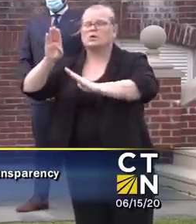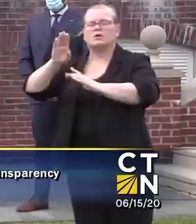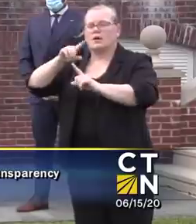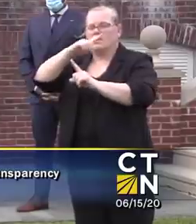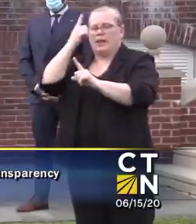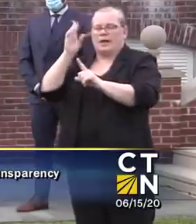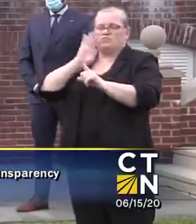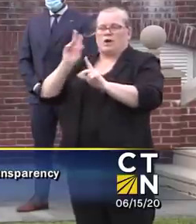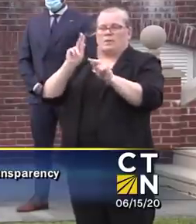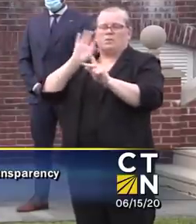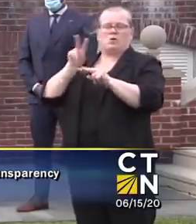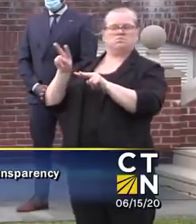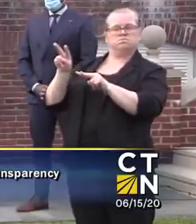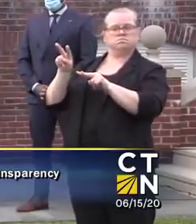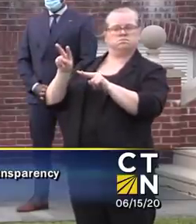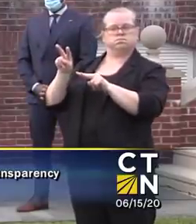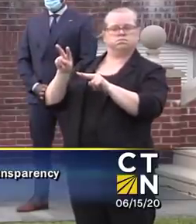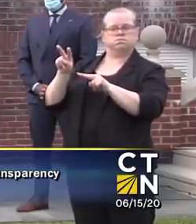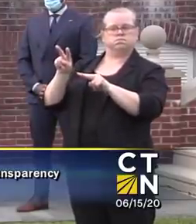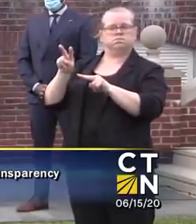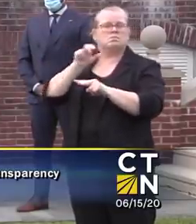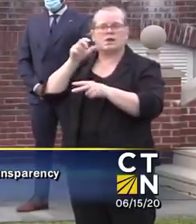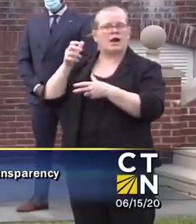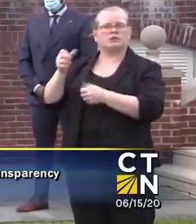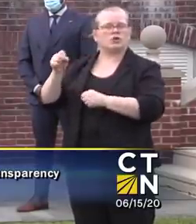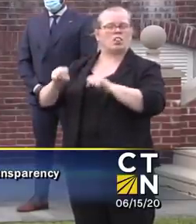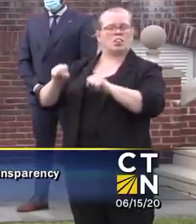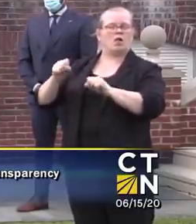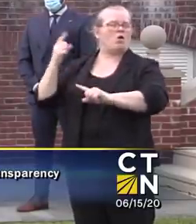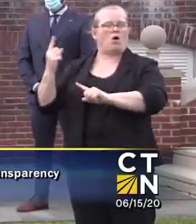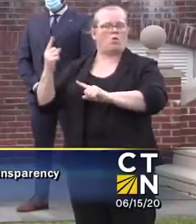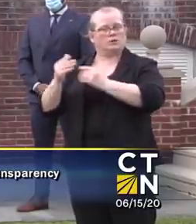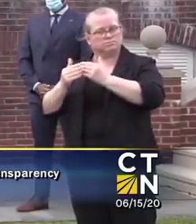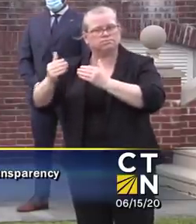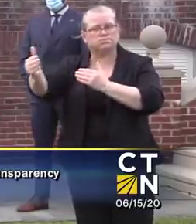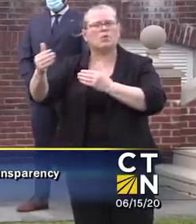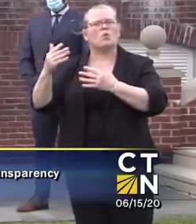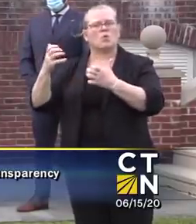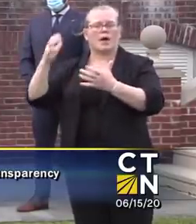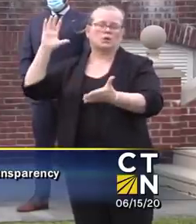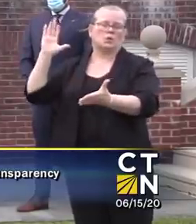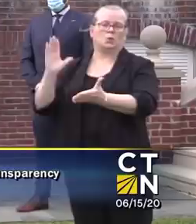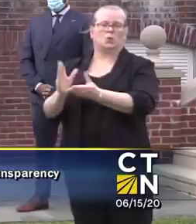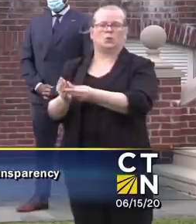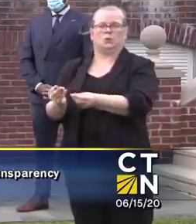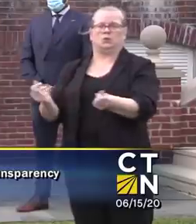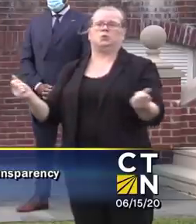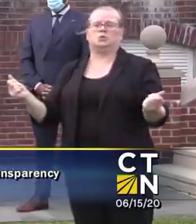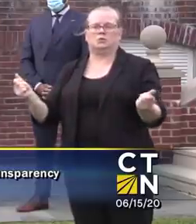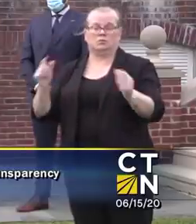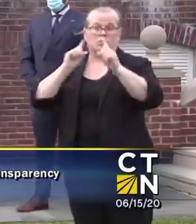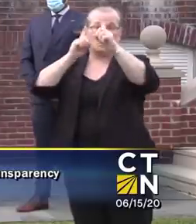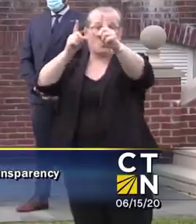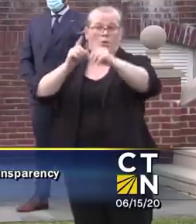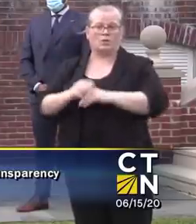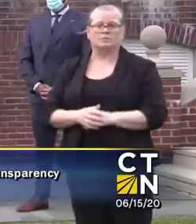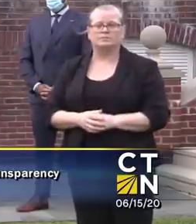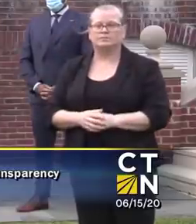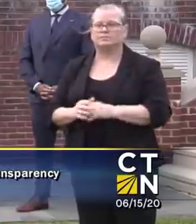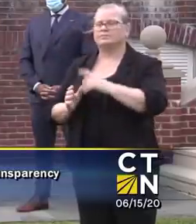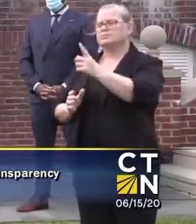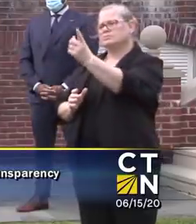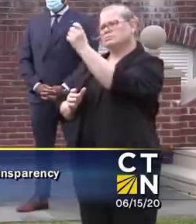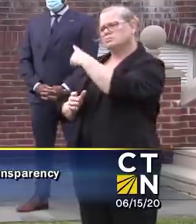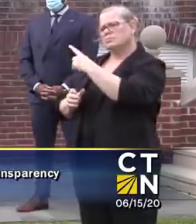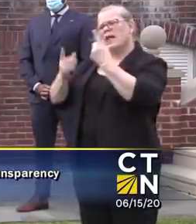that. We need to defund police departments? Pardon? We've seen Hartford move forward with calling for $1 million to cut out the police budget.